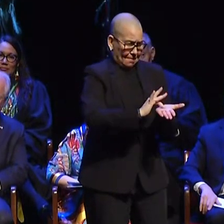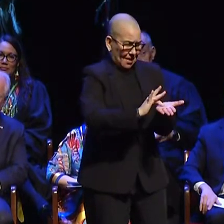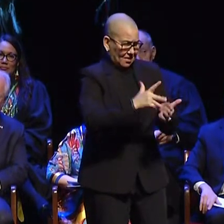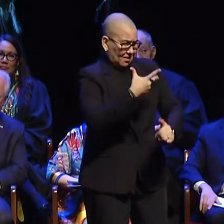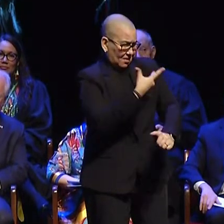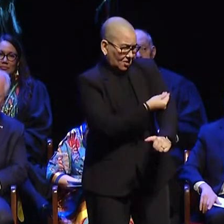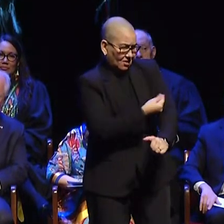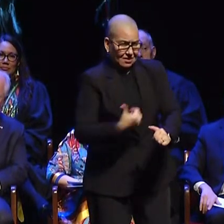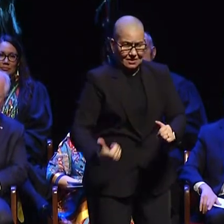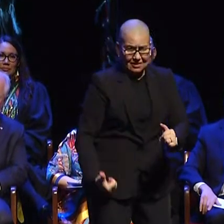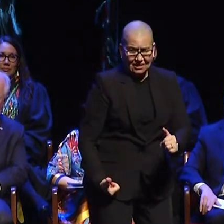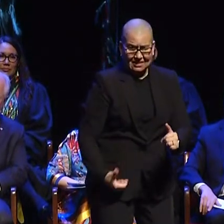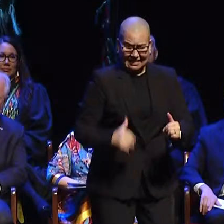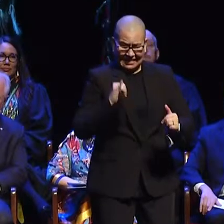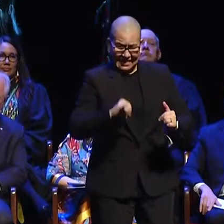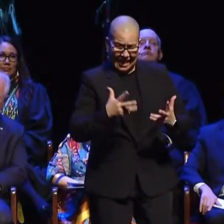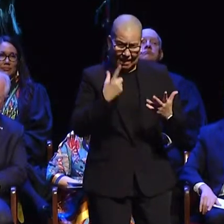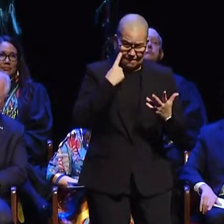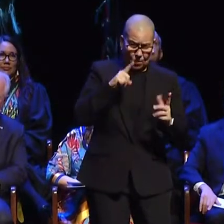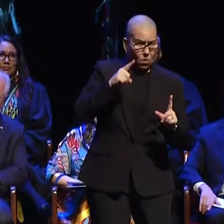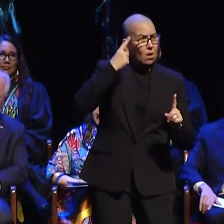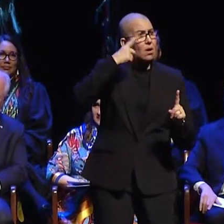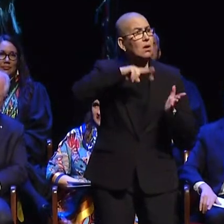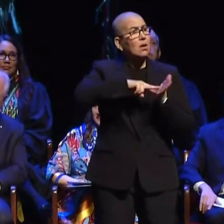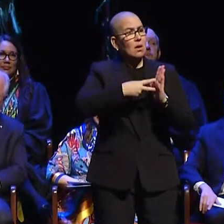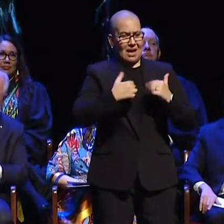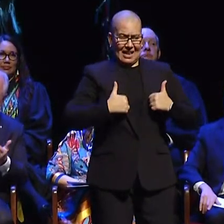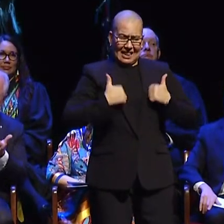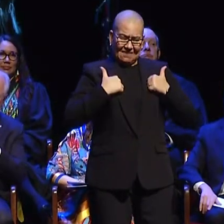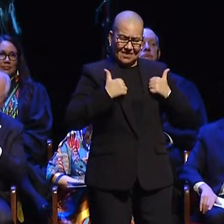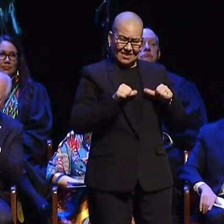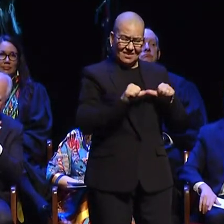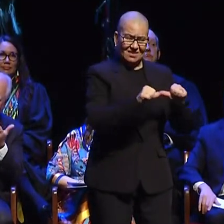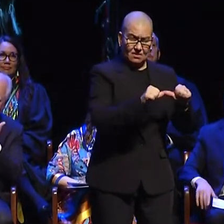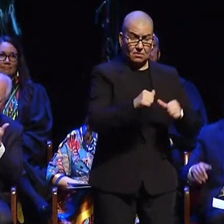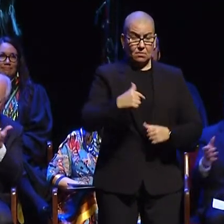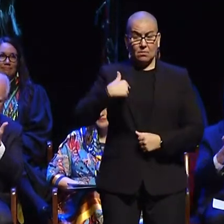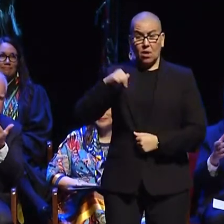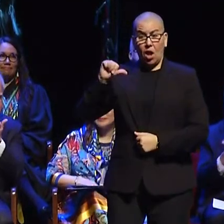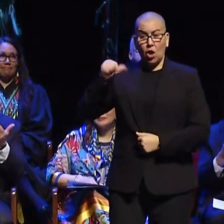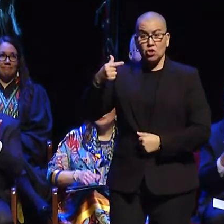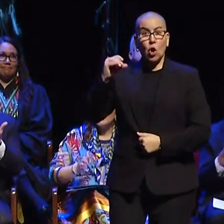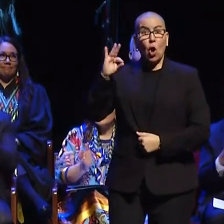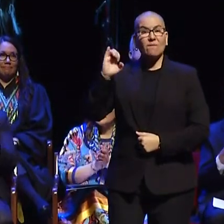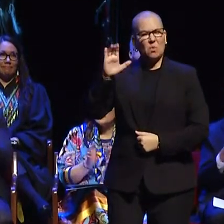reach of Minnesotans, you can bet your attorney general's office will step up and fight for Minnesotans.